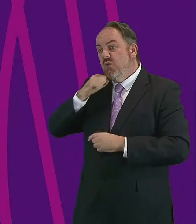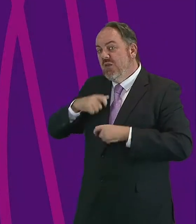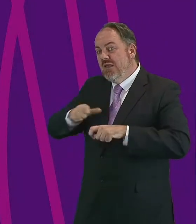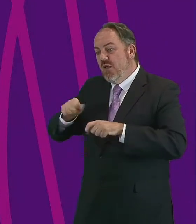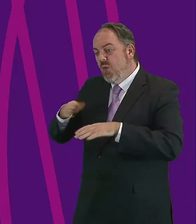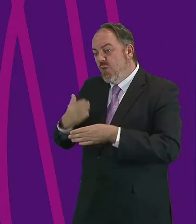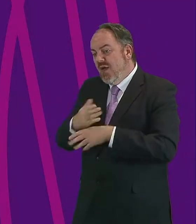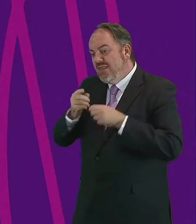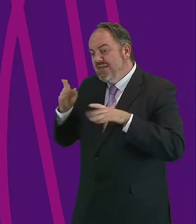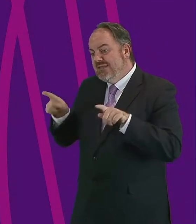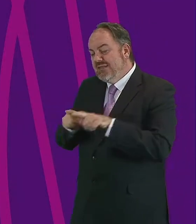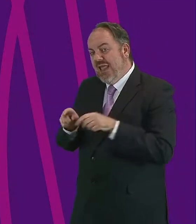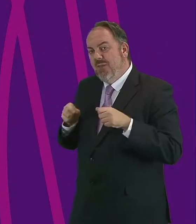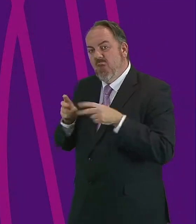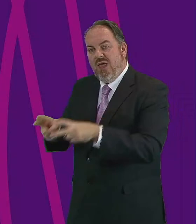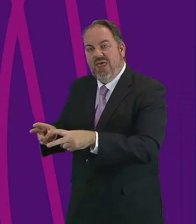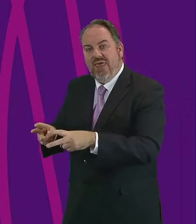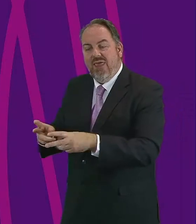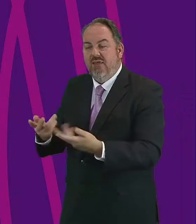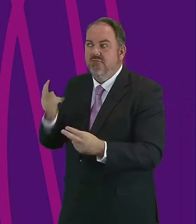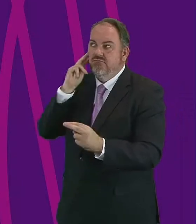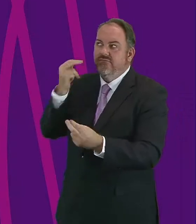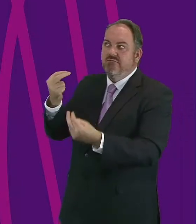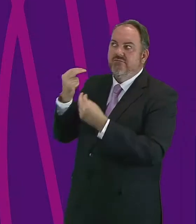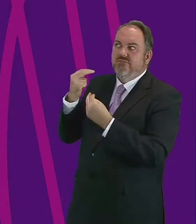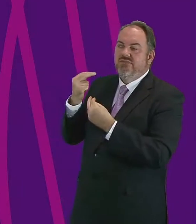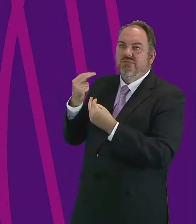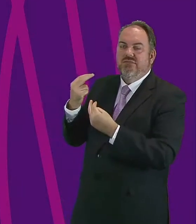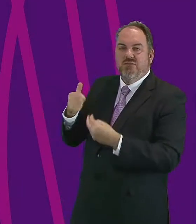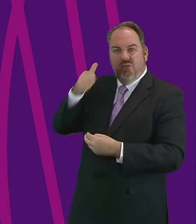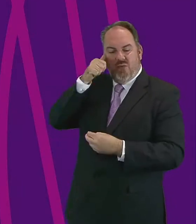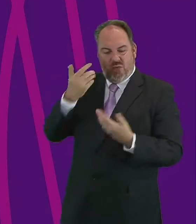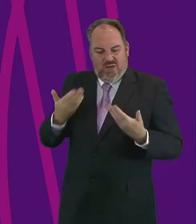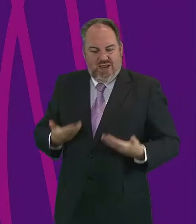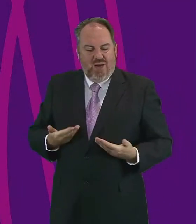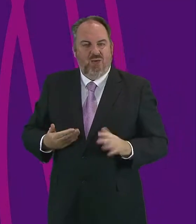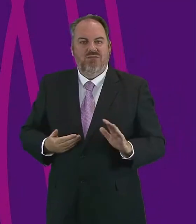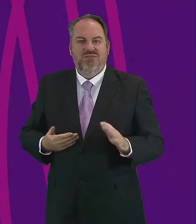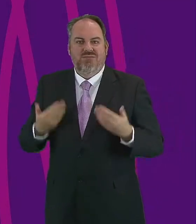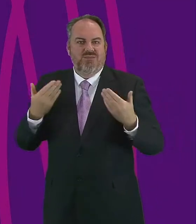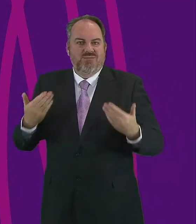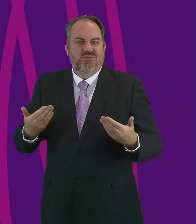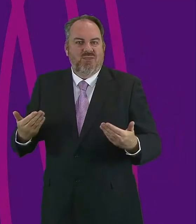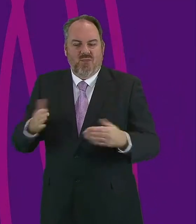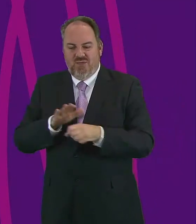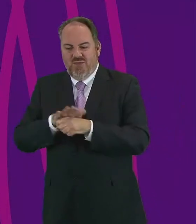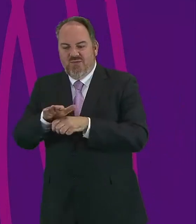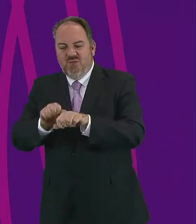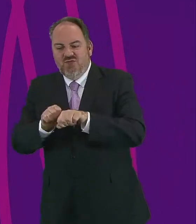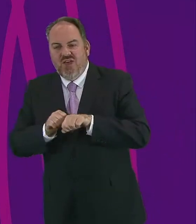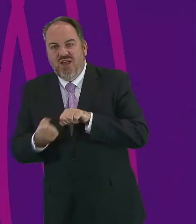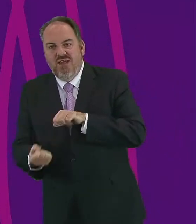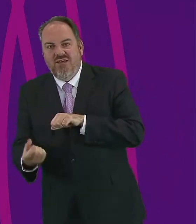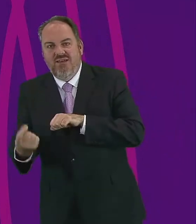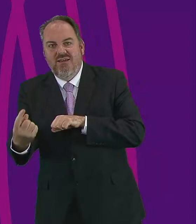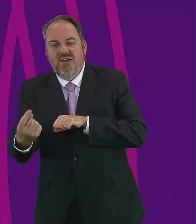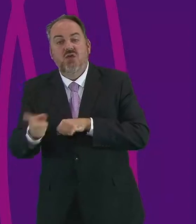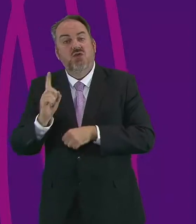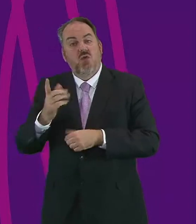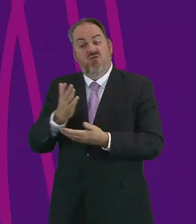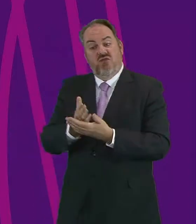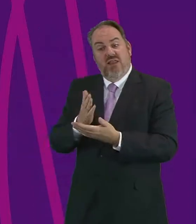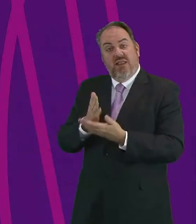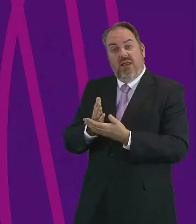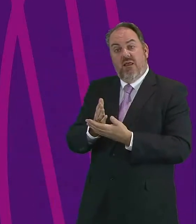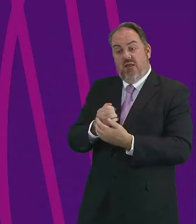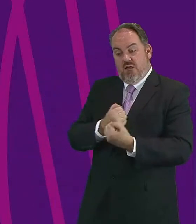And if the answer is yes, then we need to think very carefully about what we do next. So this is also part of the process, this discussion. The fact